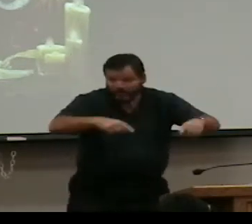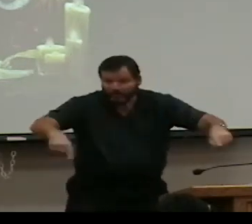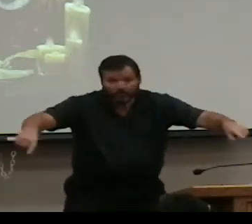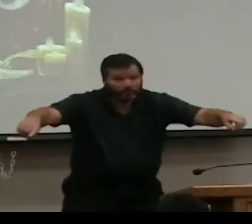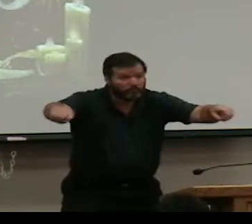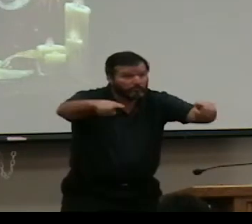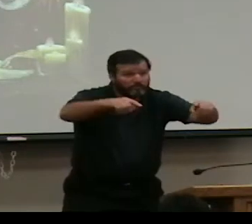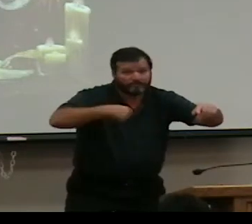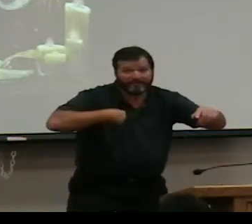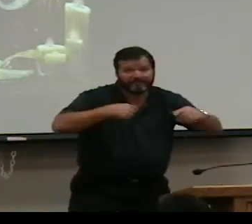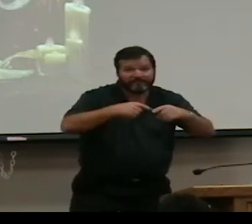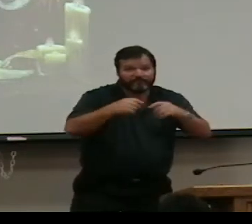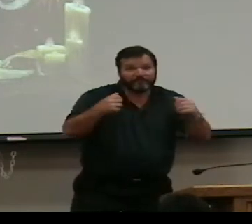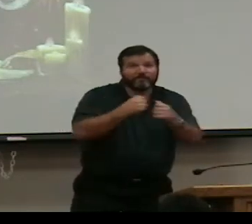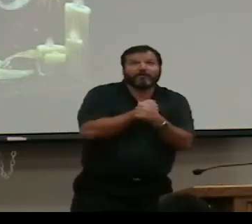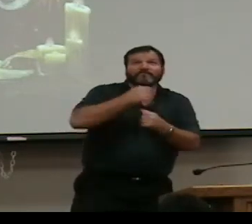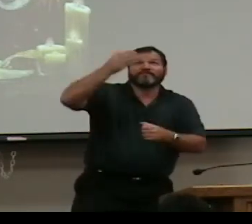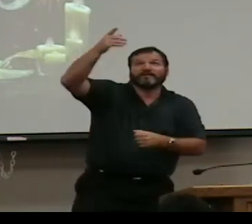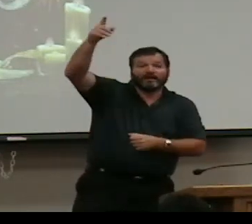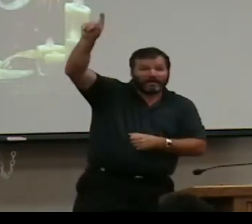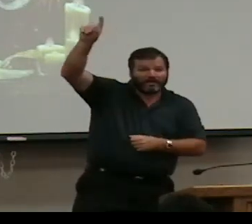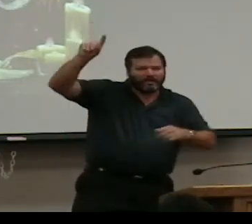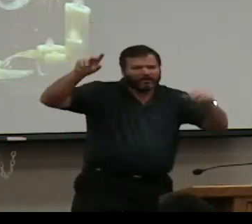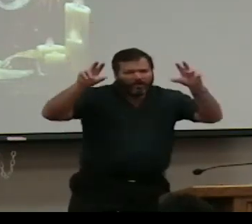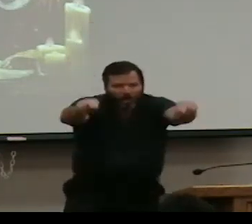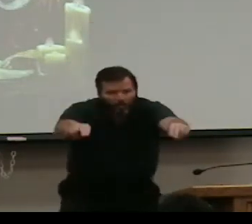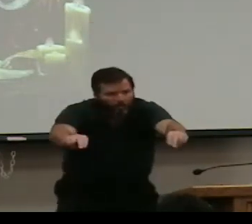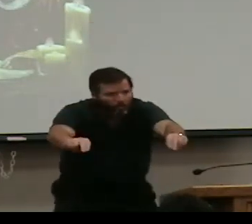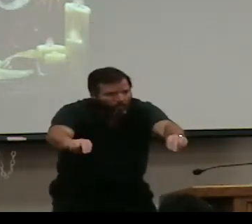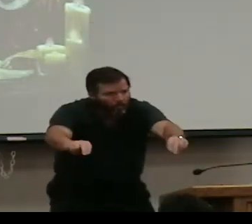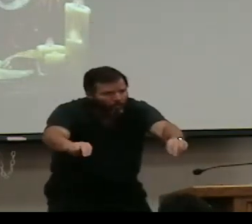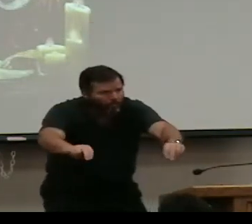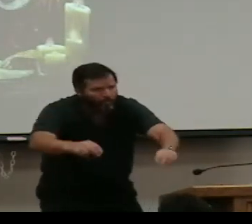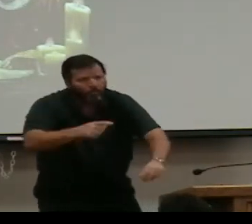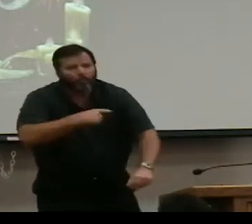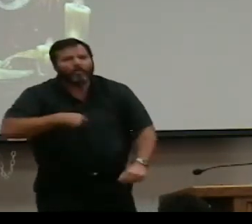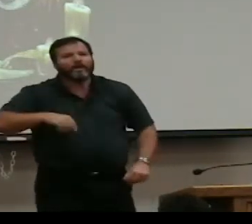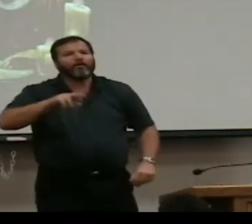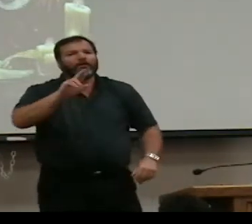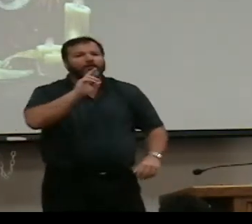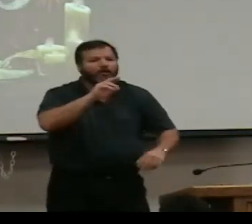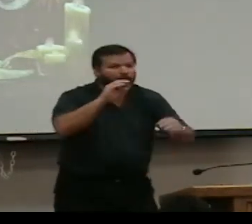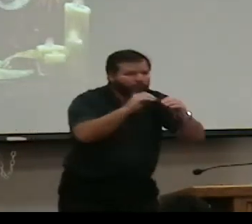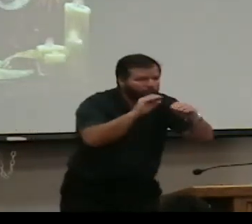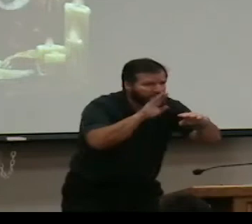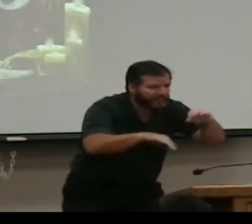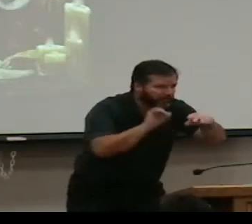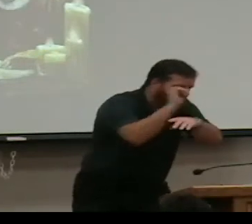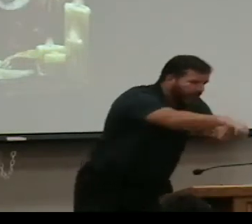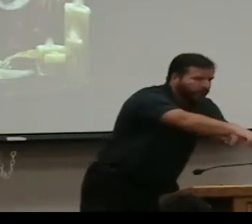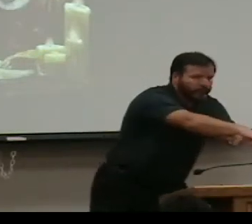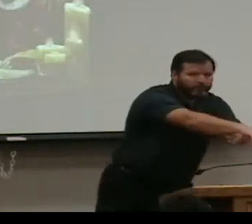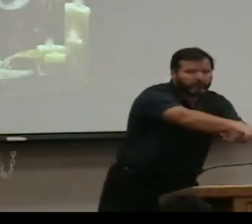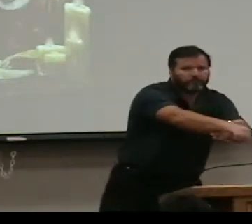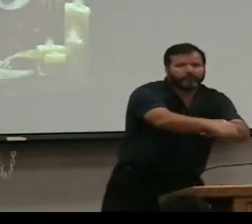Anything that separates you and me from God? No, nothing can. We are more than conquerors